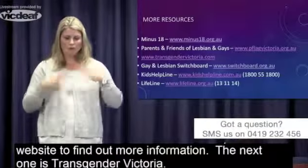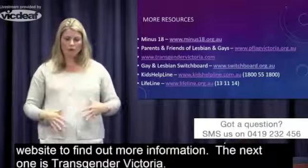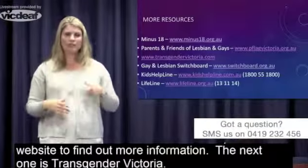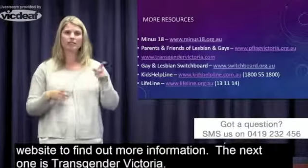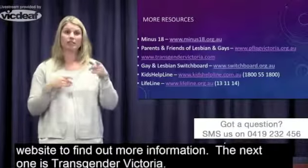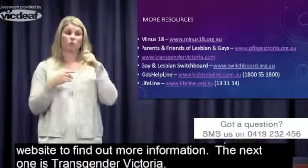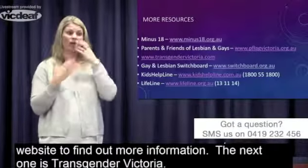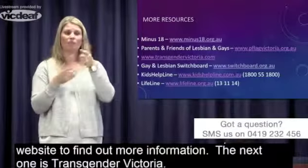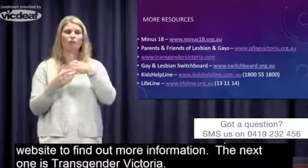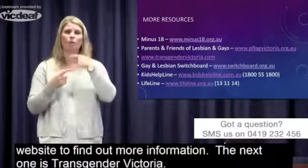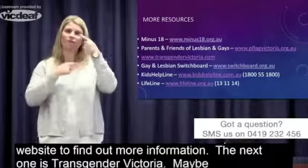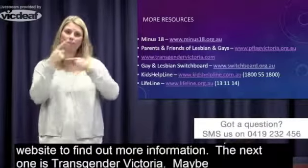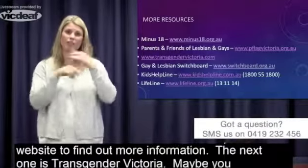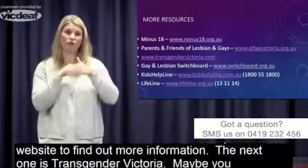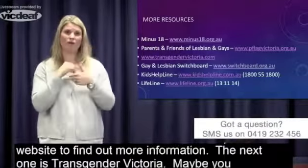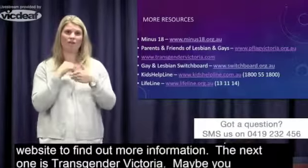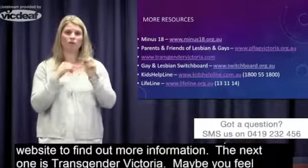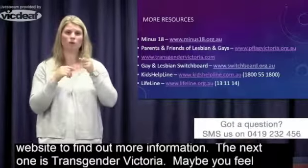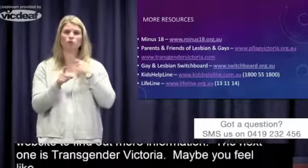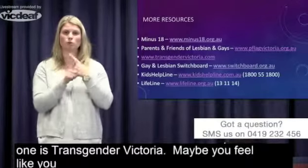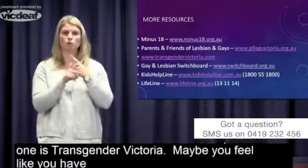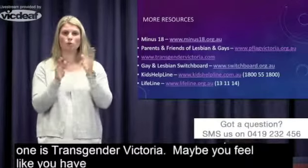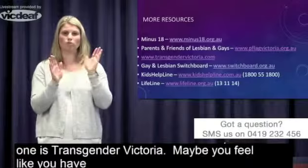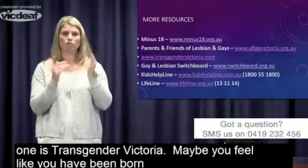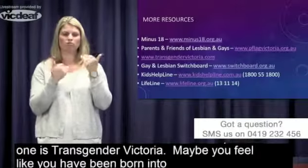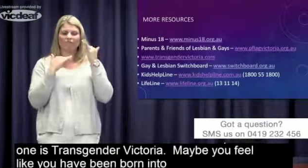Maybe you feel like you've been born into the wrong body and you need some more information.